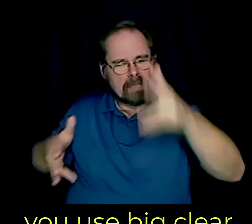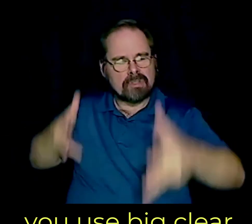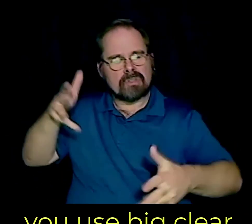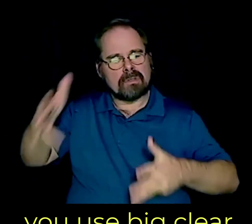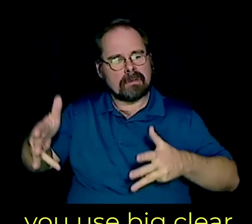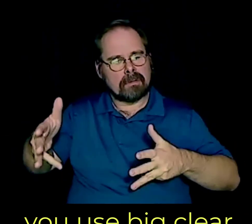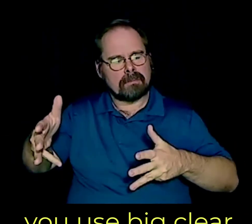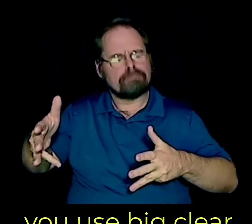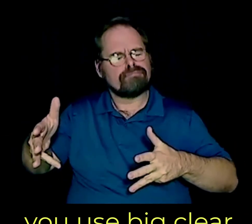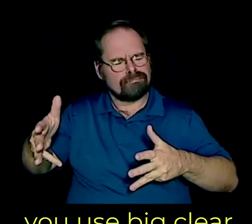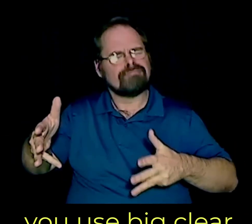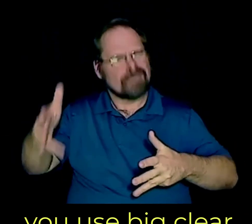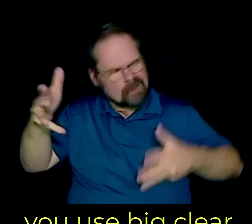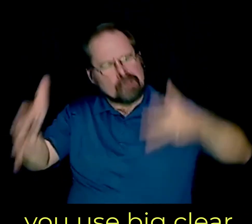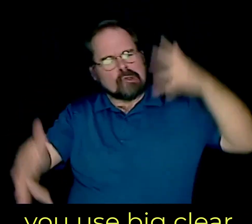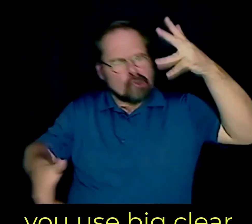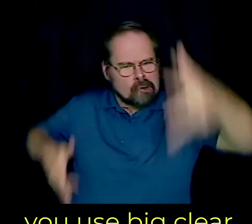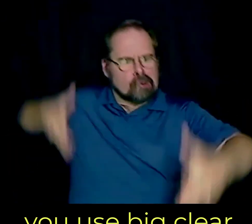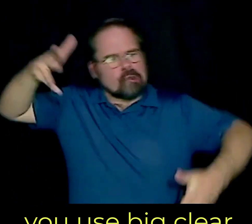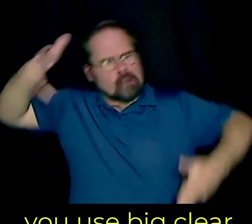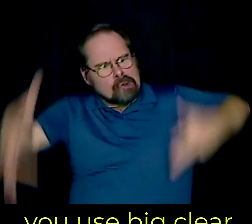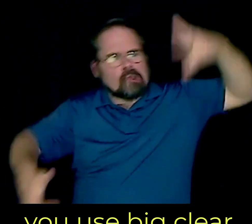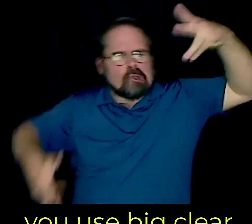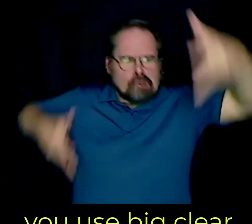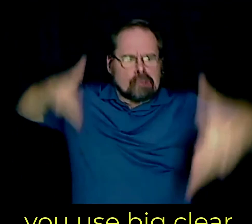use big, clear gestures.